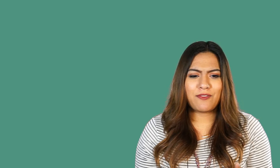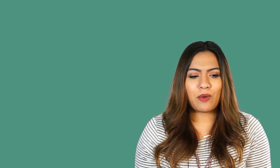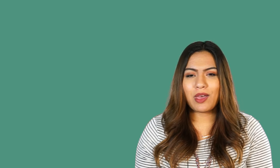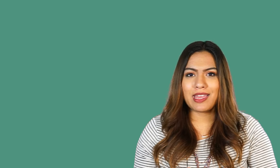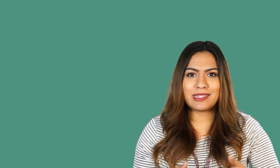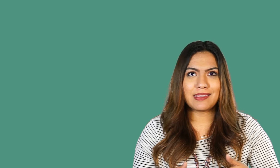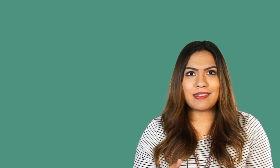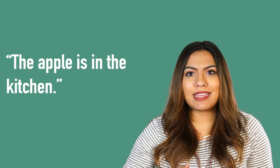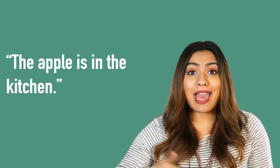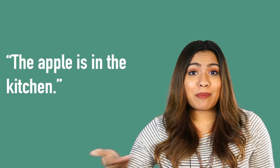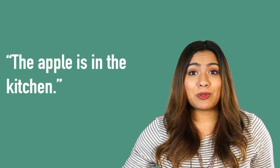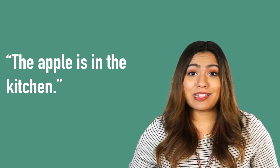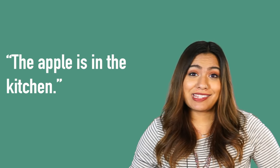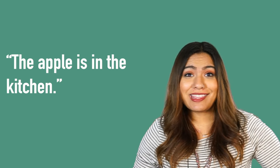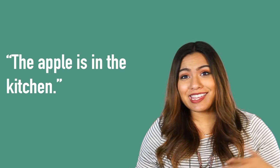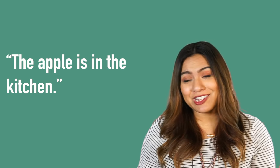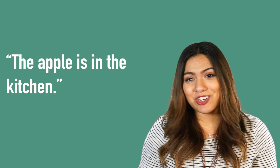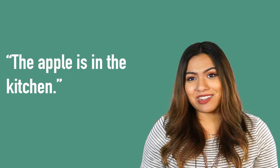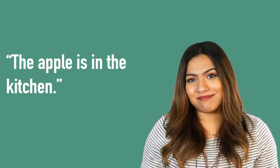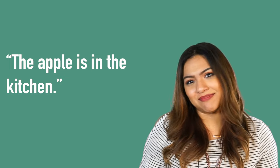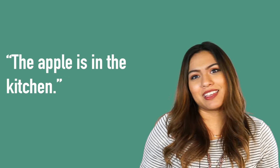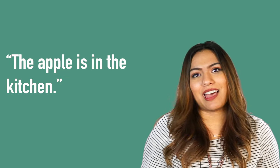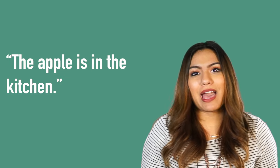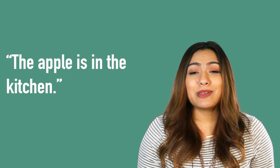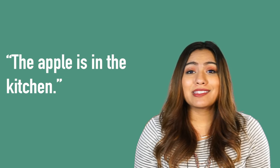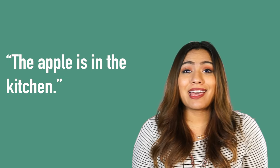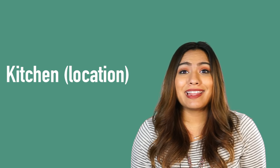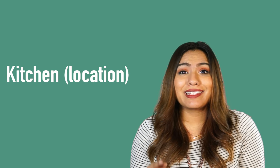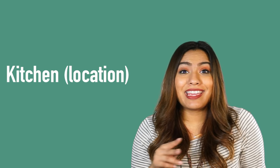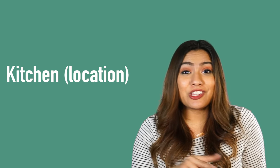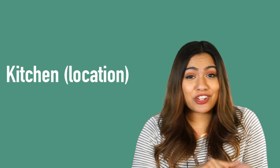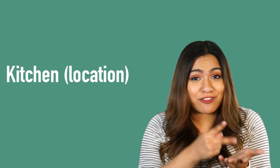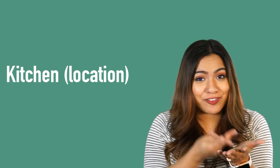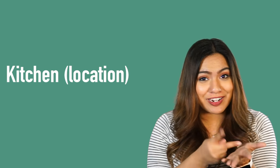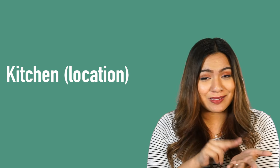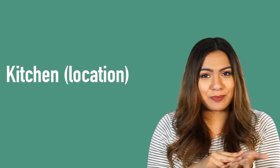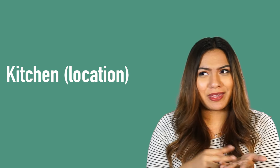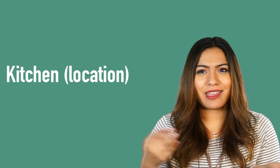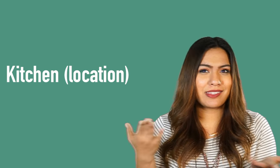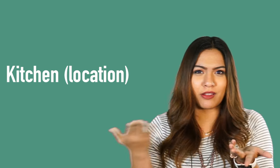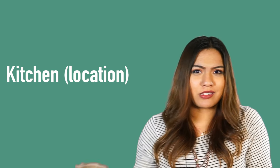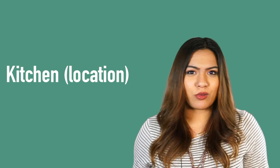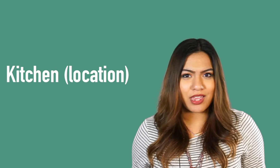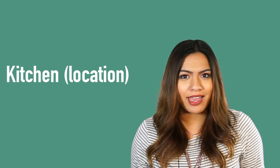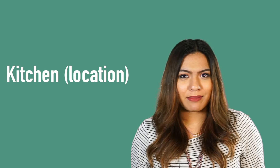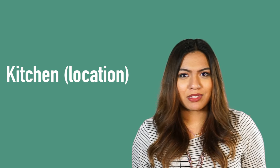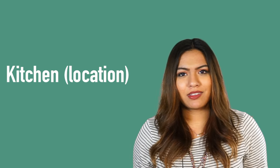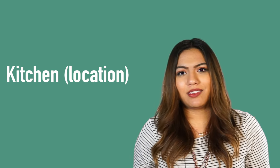it was the apple is in the kitchen, I would sign kitchen first because there is no time,